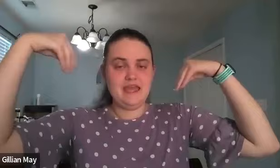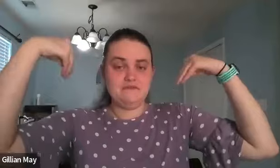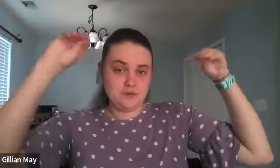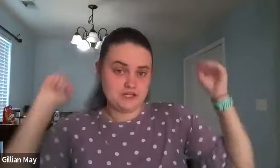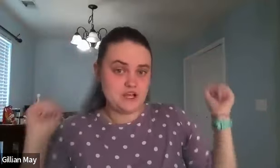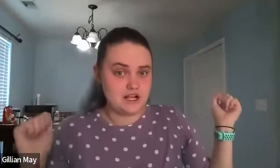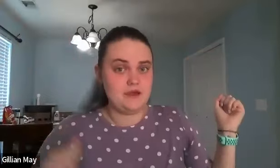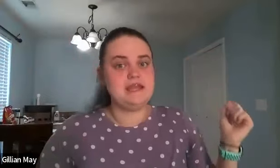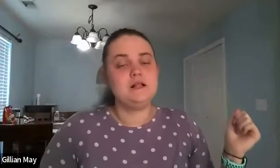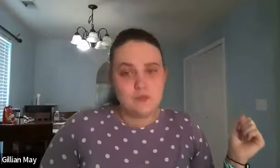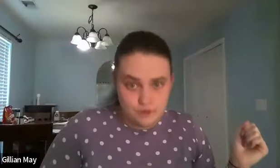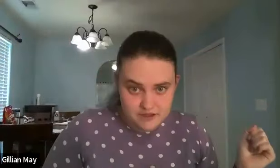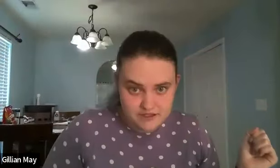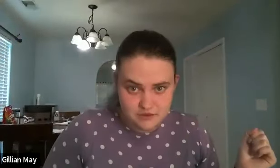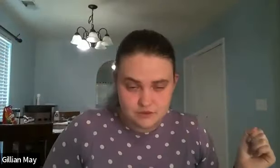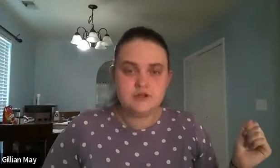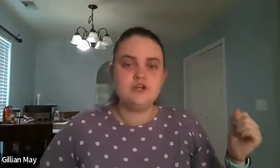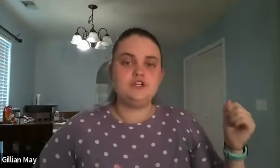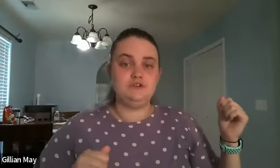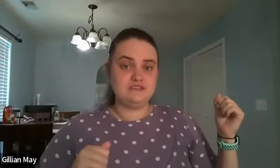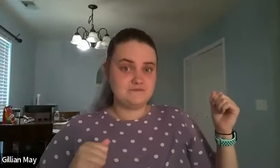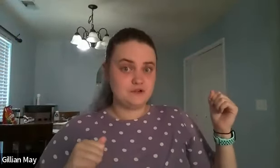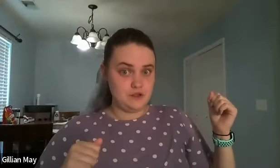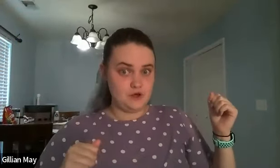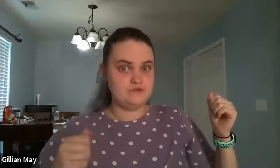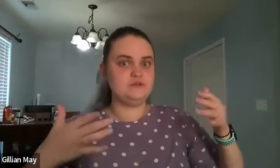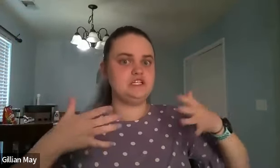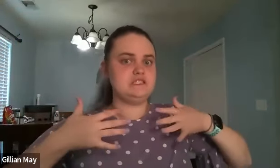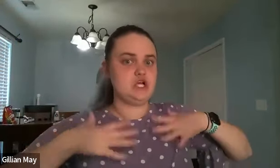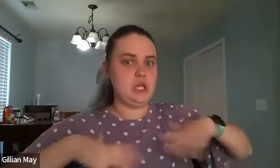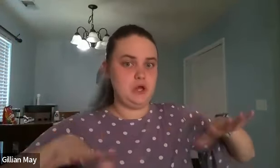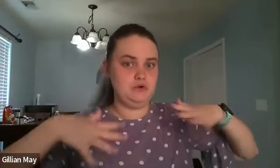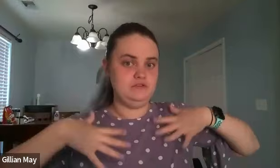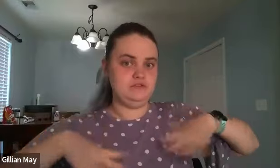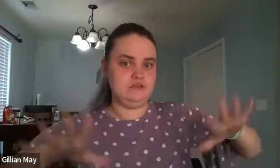If you were going to talk about a clothing store, you do the sign for clothes, which is clothes. It's